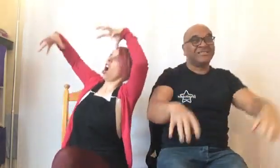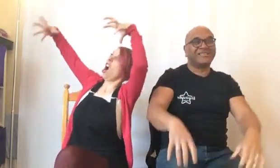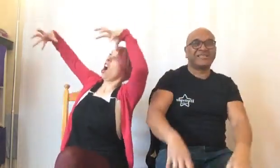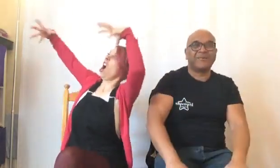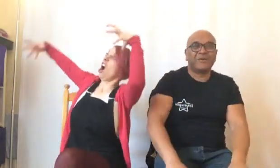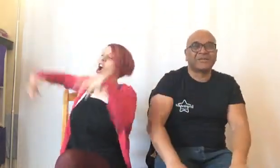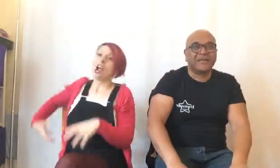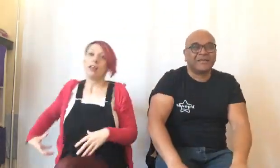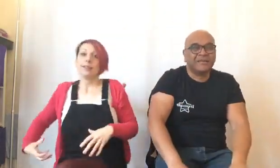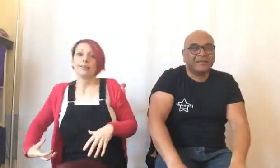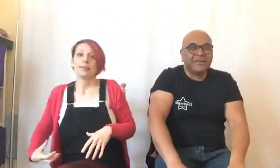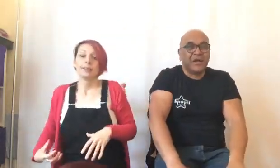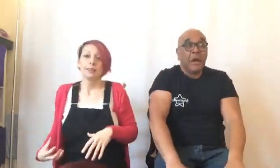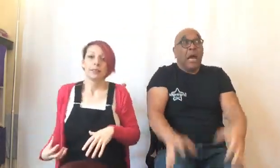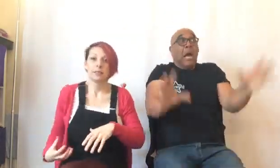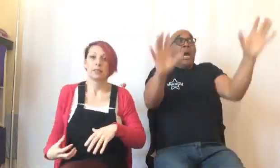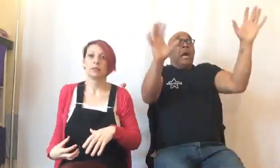"Ah!" says the monster.